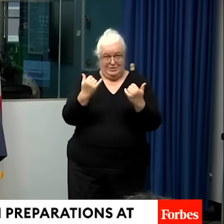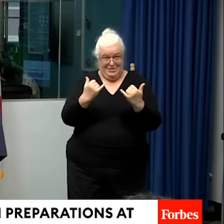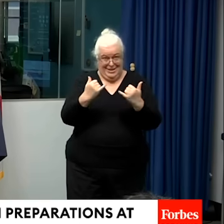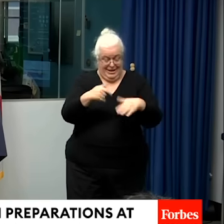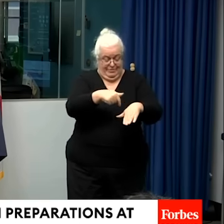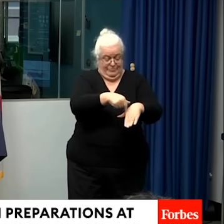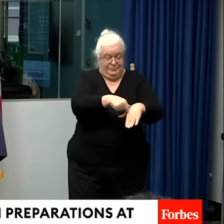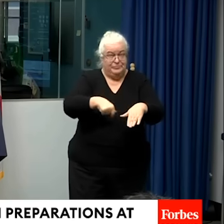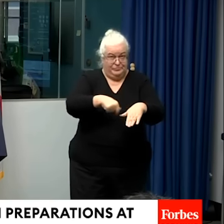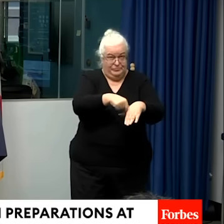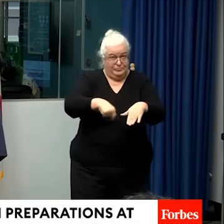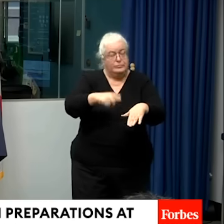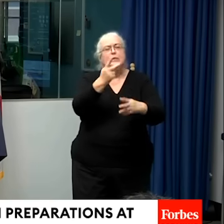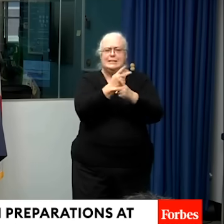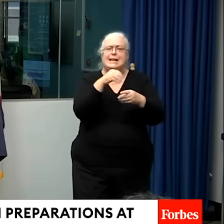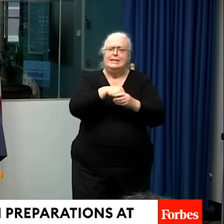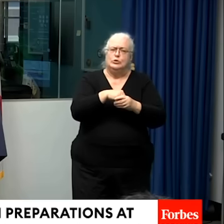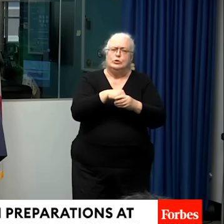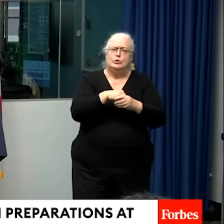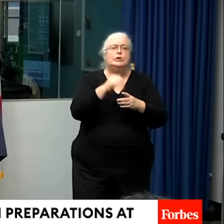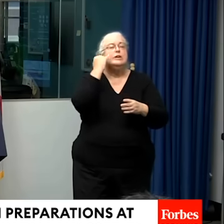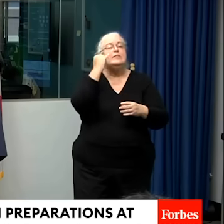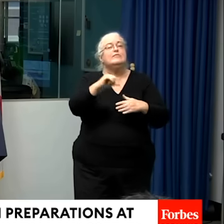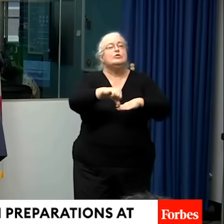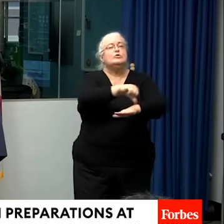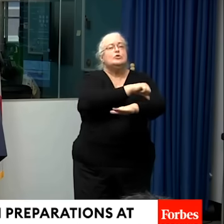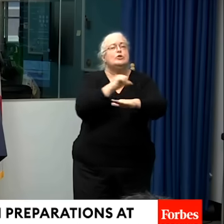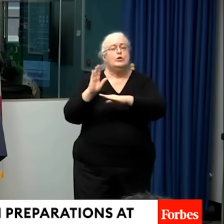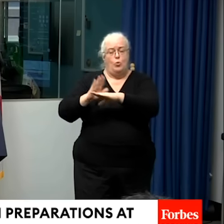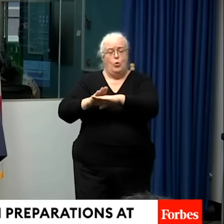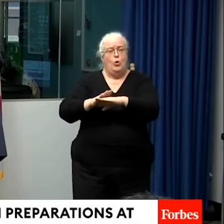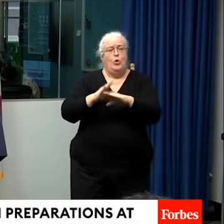need to remain vigilant and stay indoors. If a tornado warning is issued in your